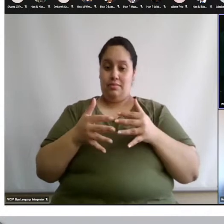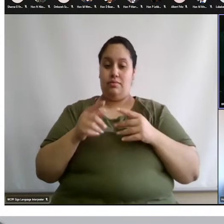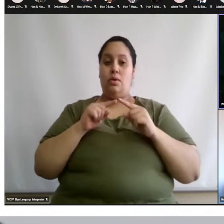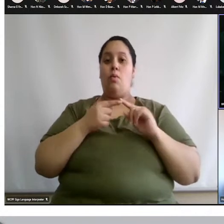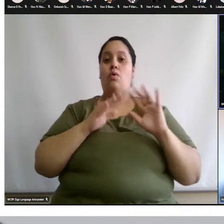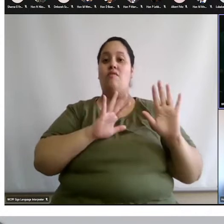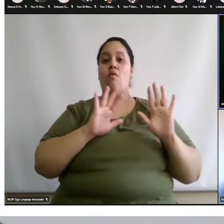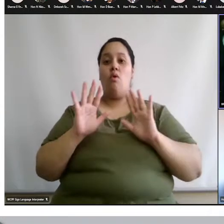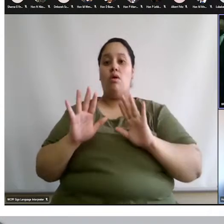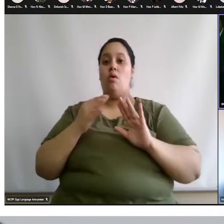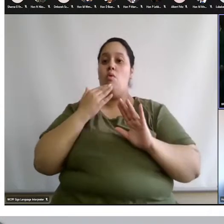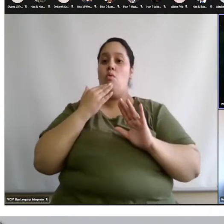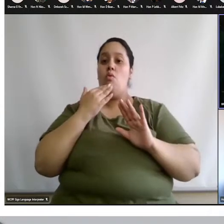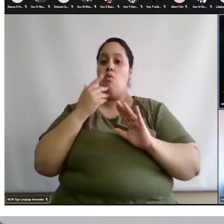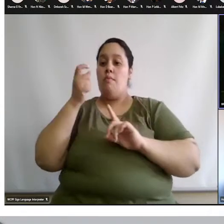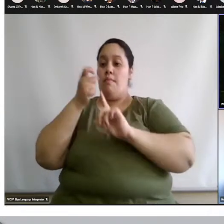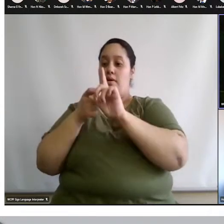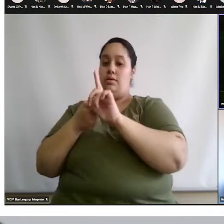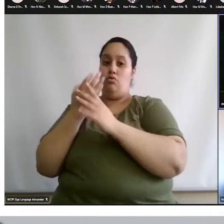order raised